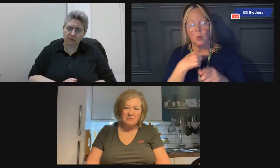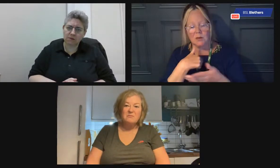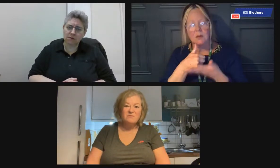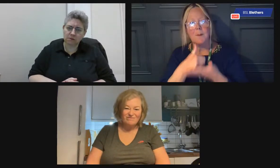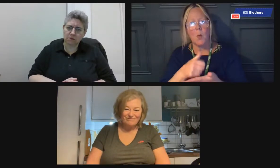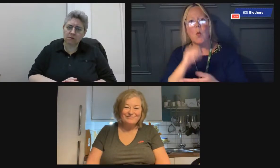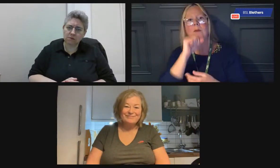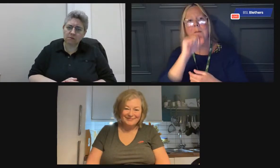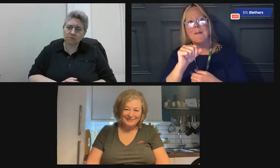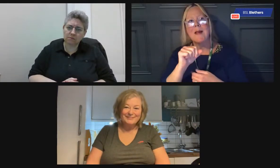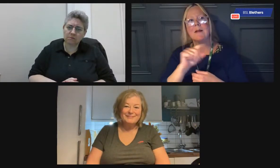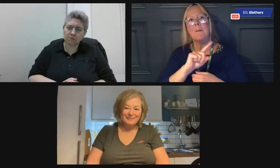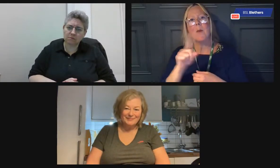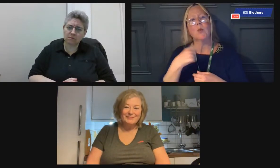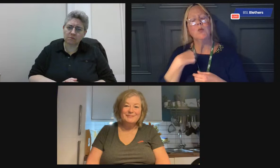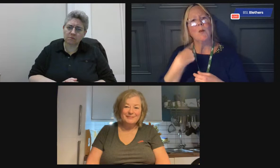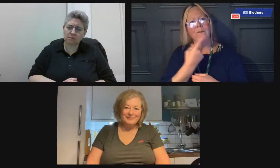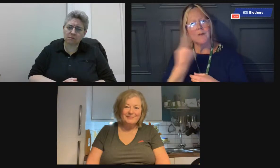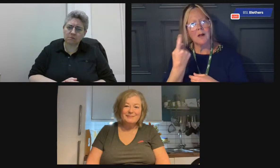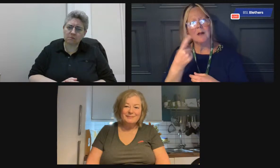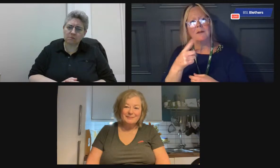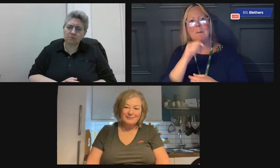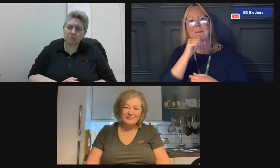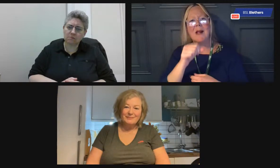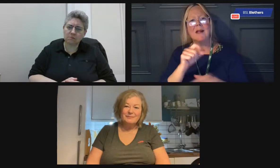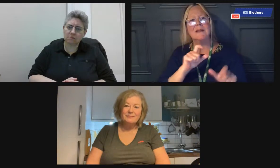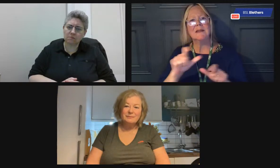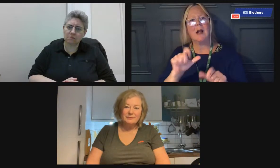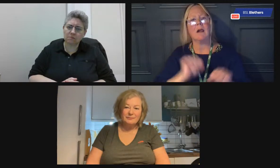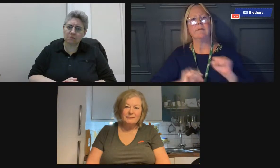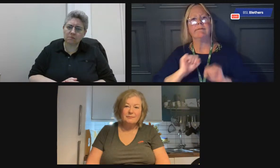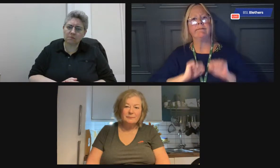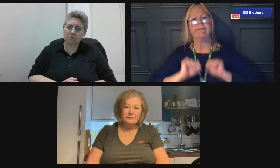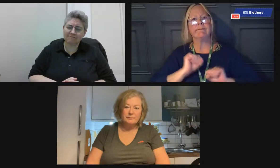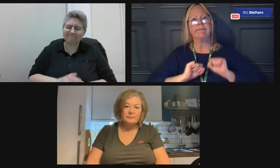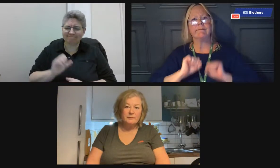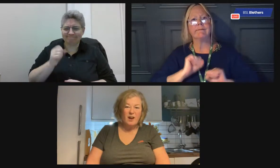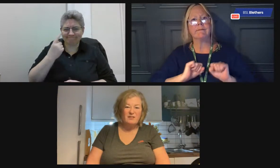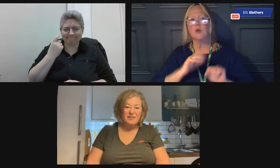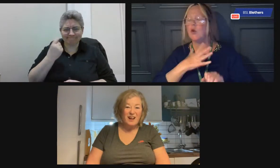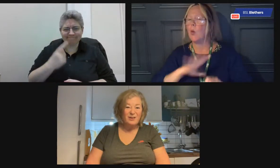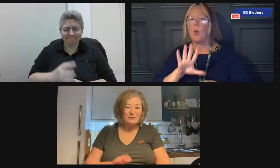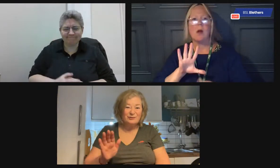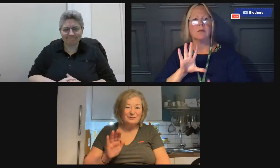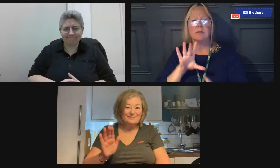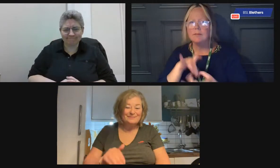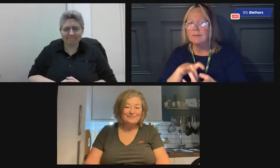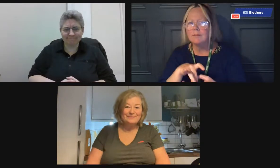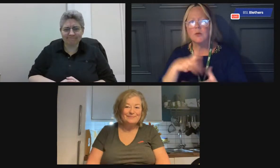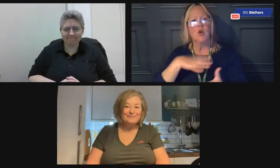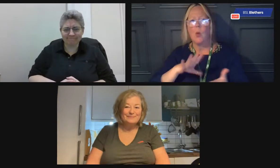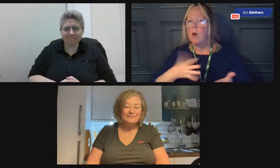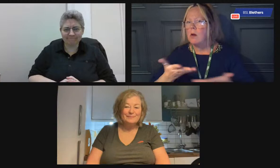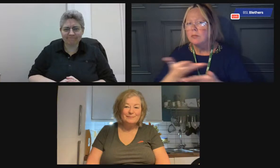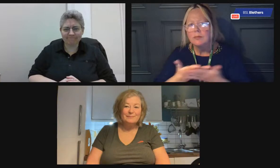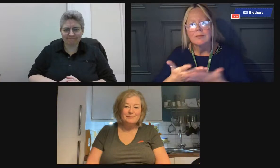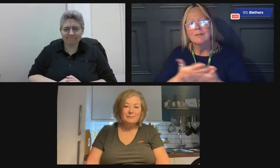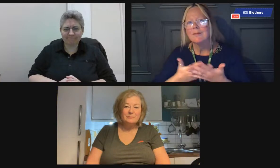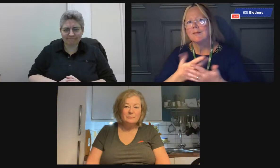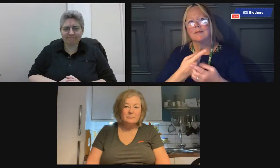We do support men as well. We do support men. But what we're finding is that men are still reluctant to come